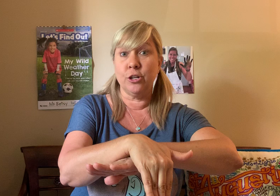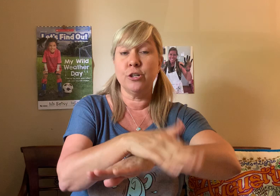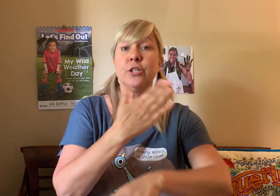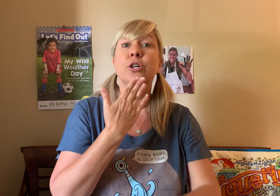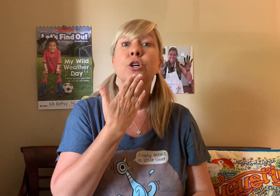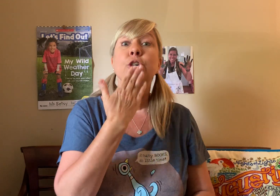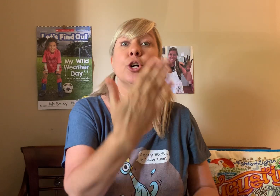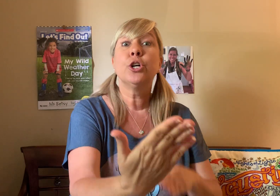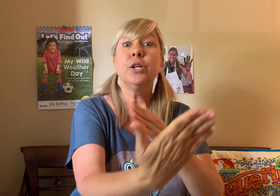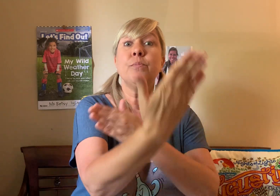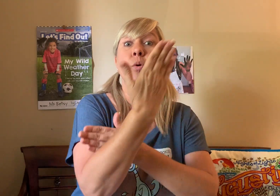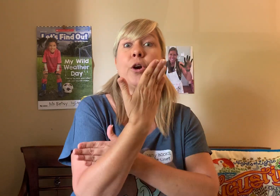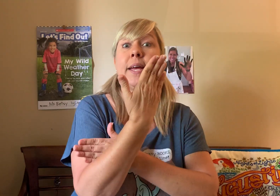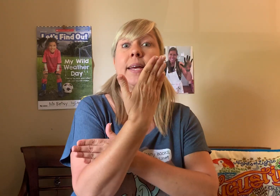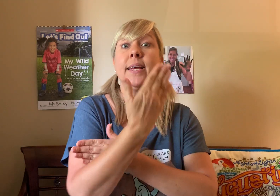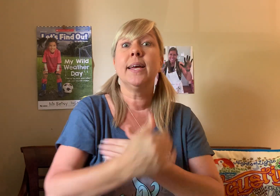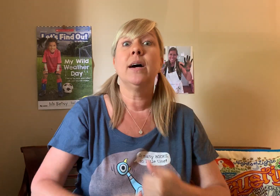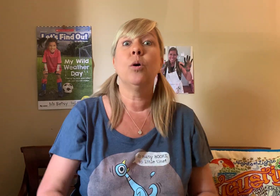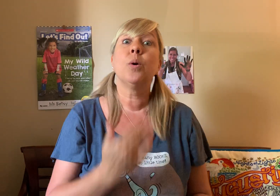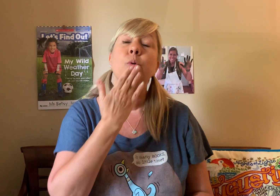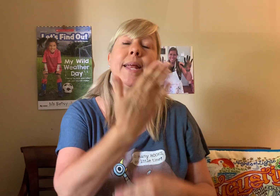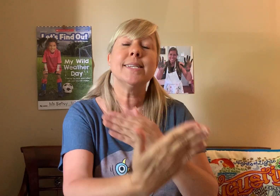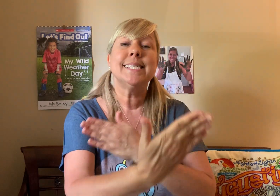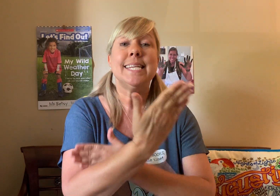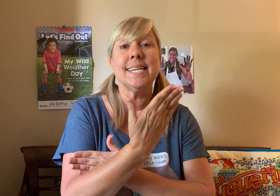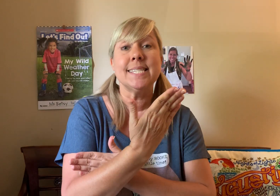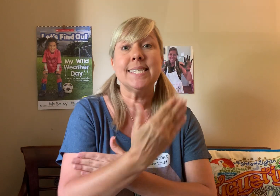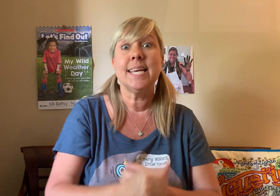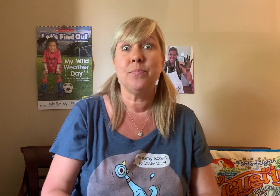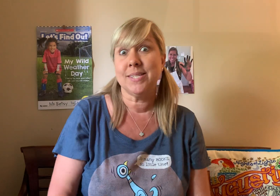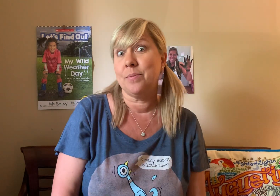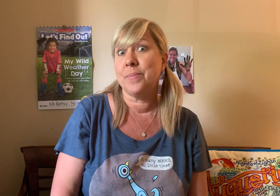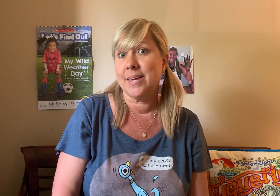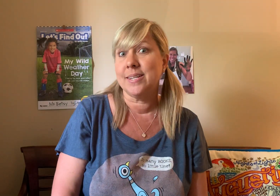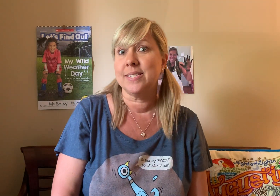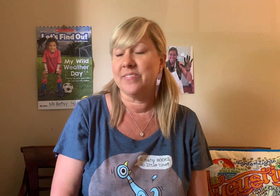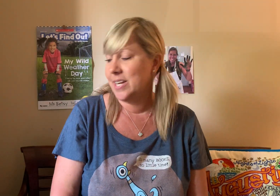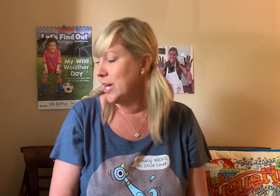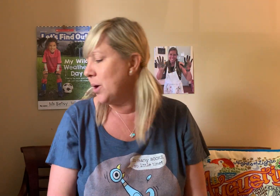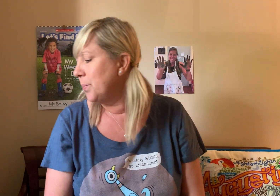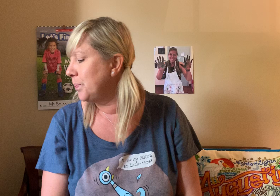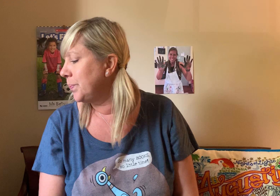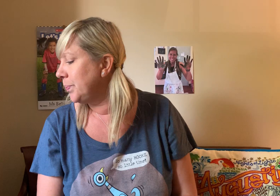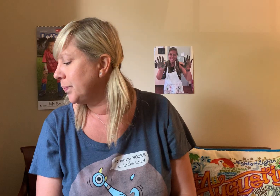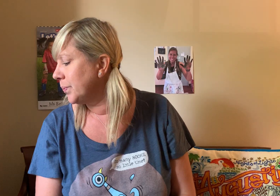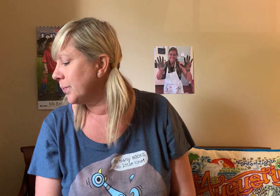learned good morning or buenos dias in Miss Amanda's video.